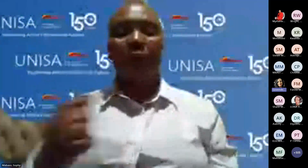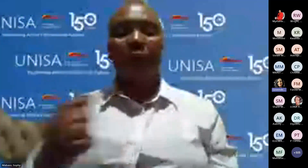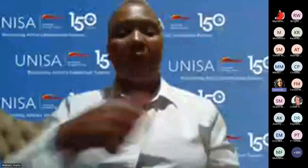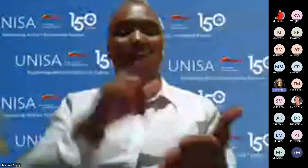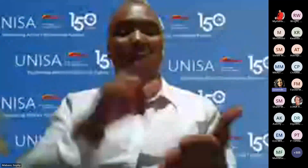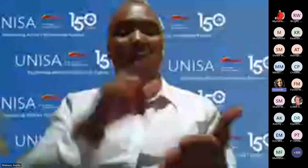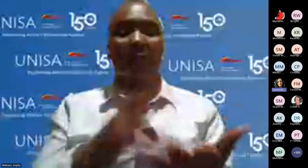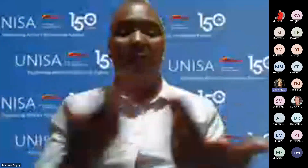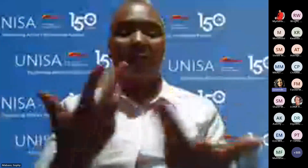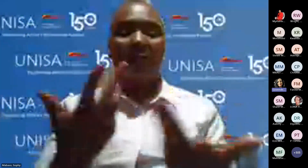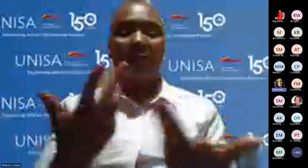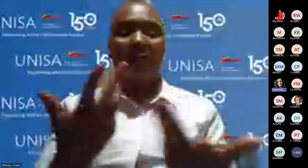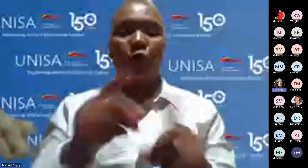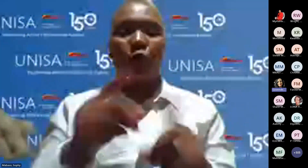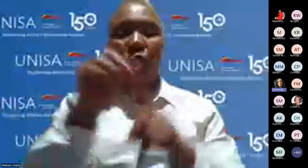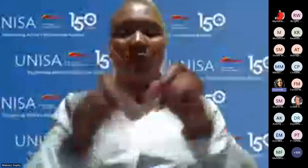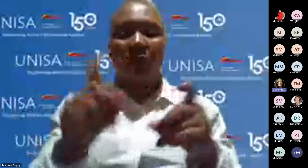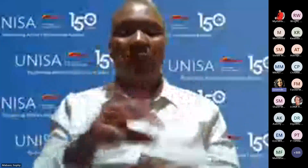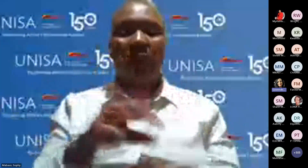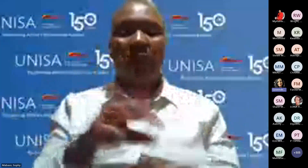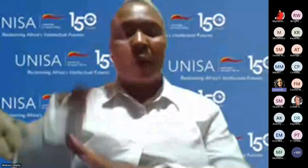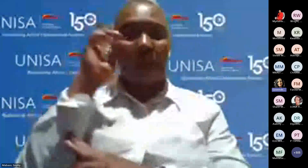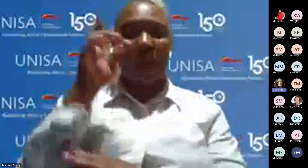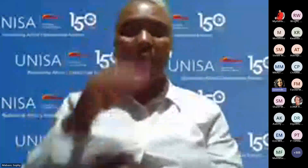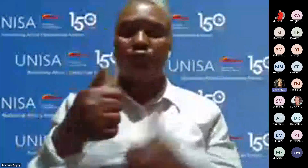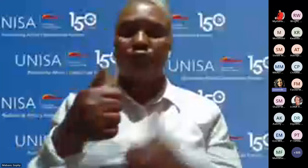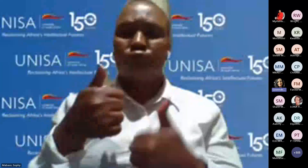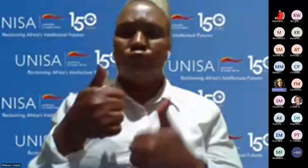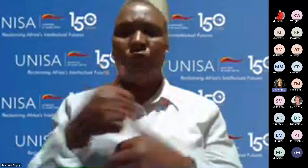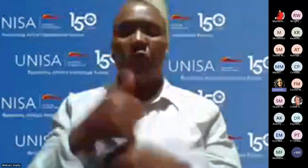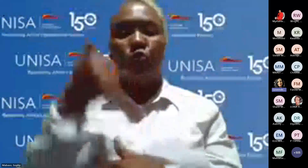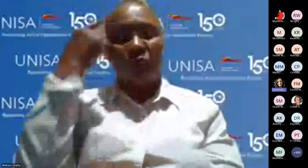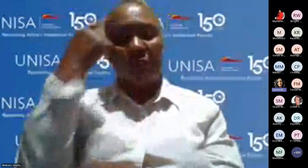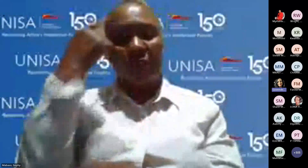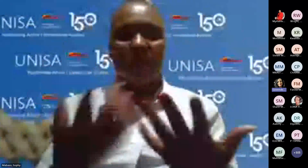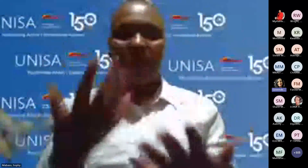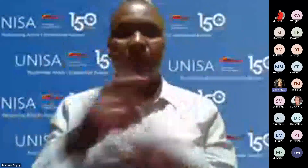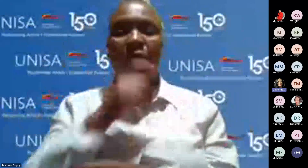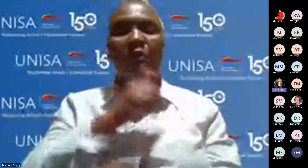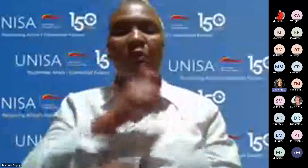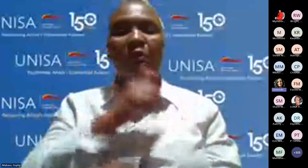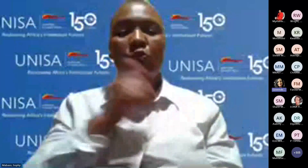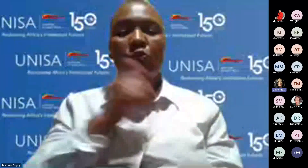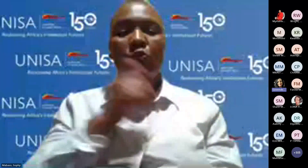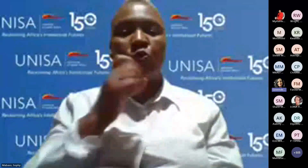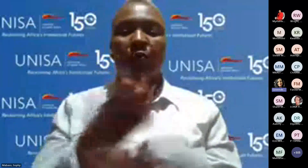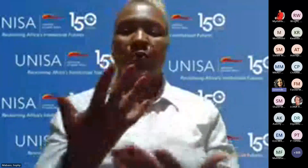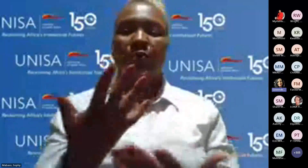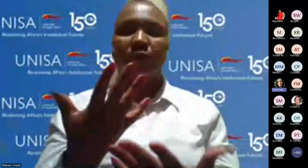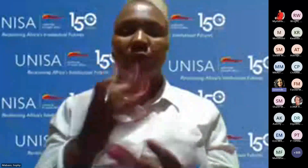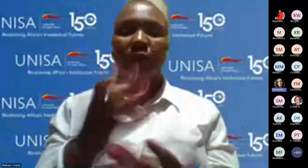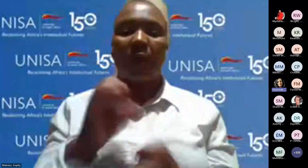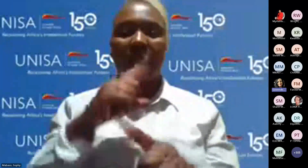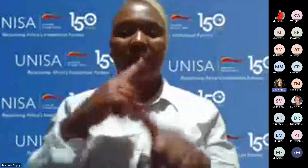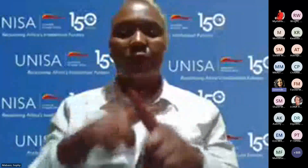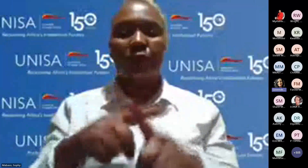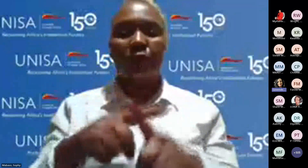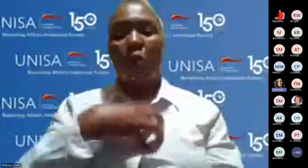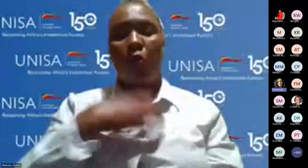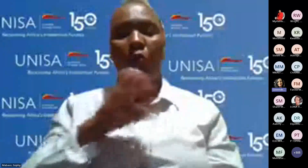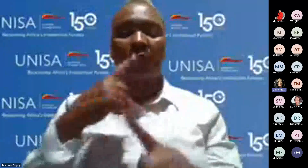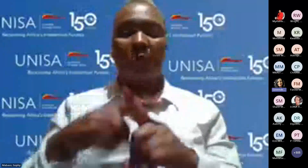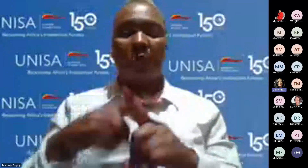questions, remember, it's always wise, or it's a good suggestion to use examples, your own examples, to illustrate